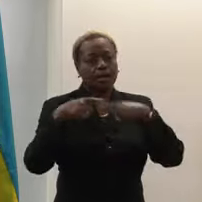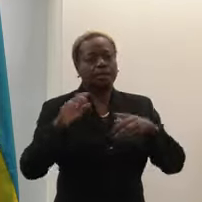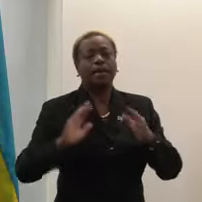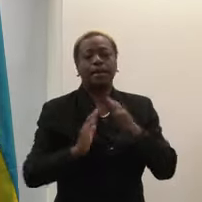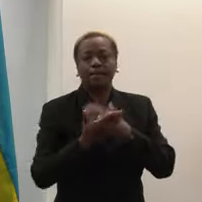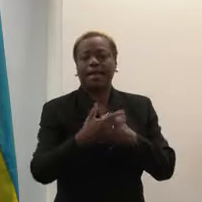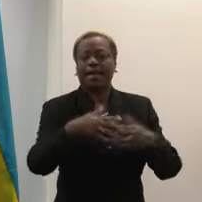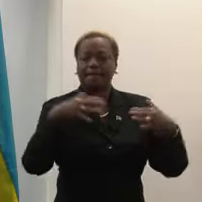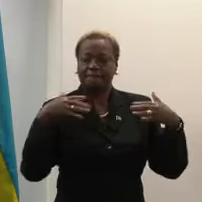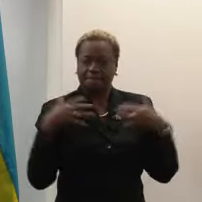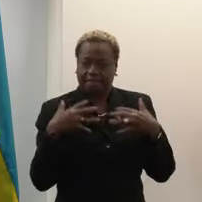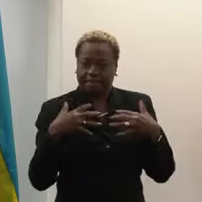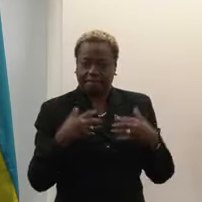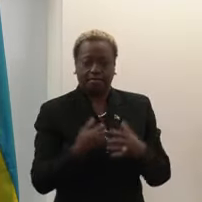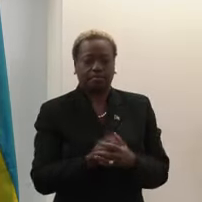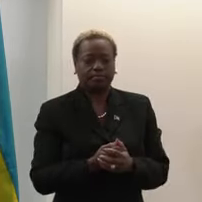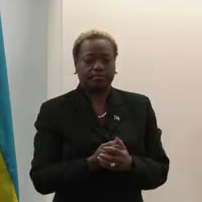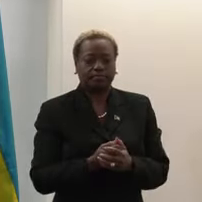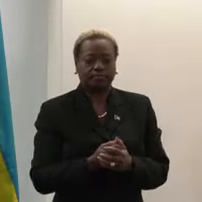fear.